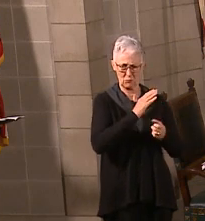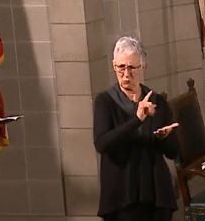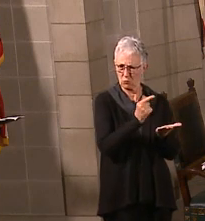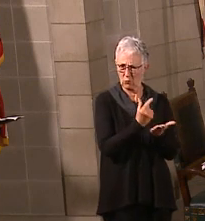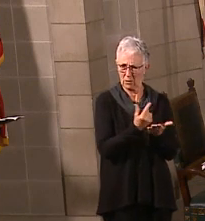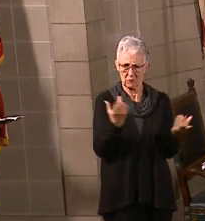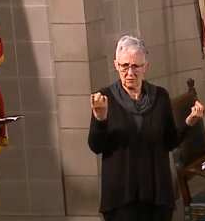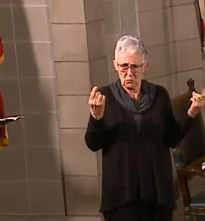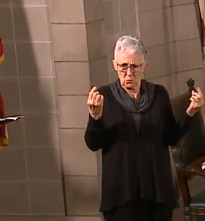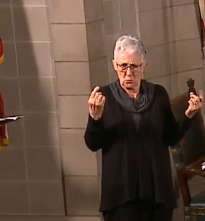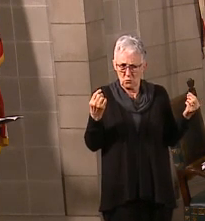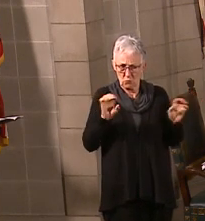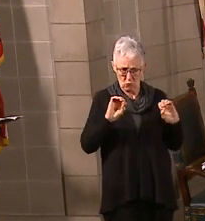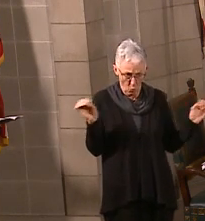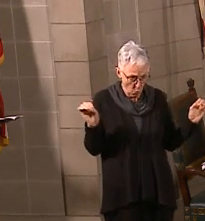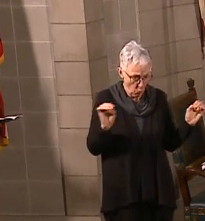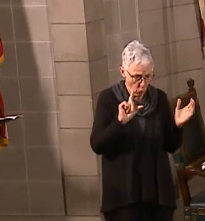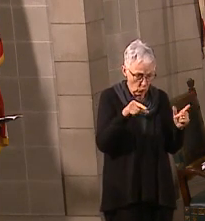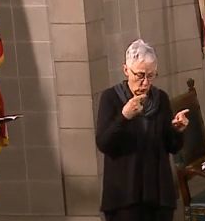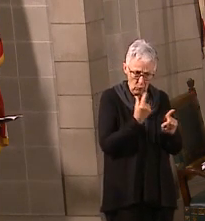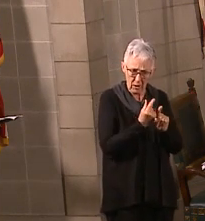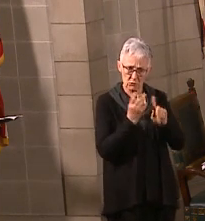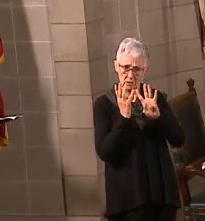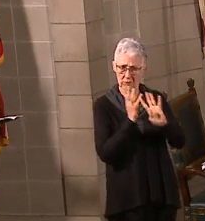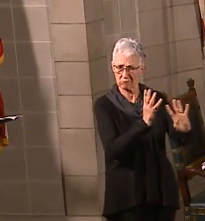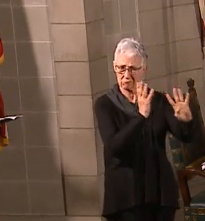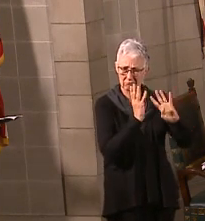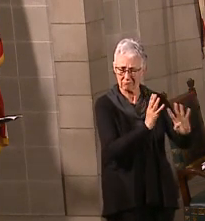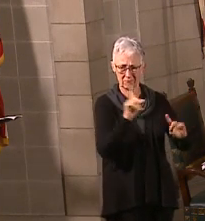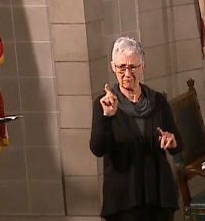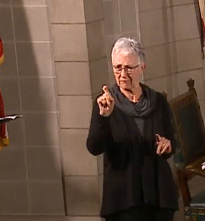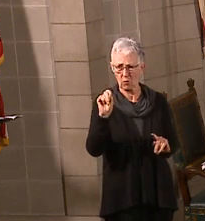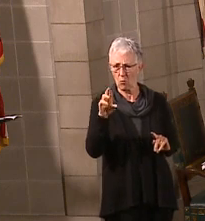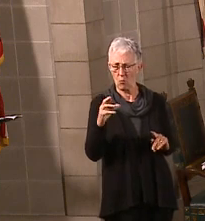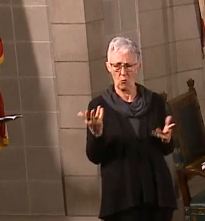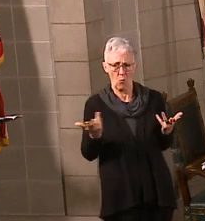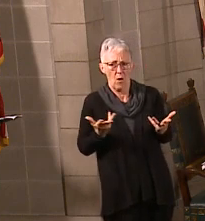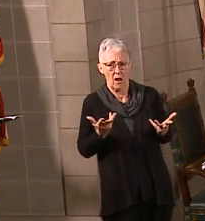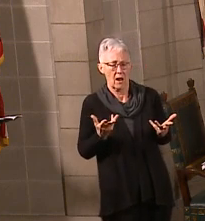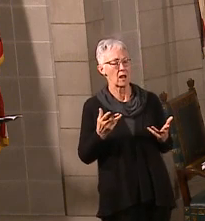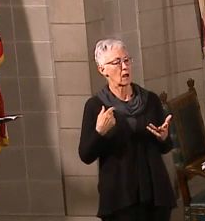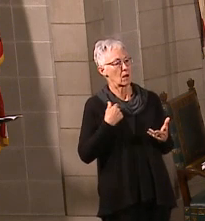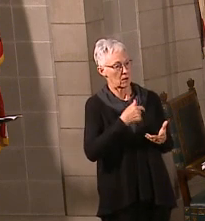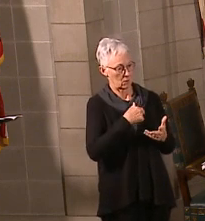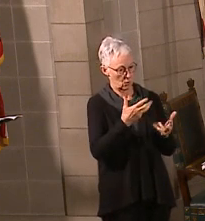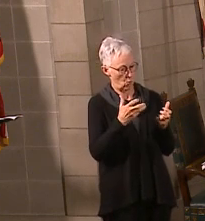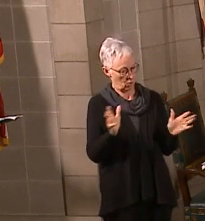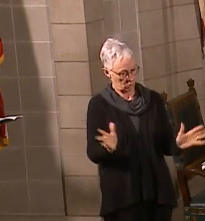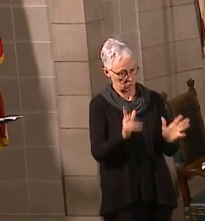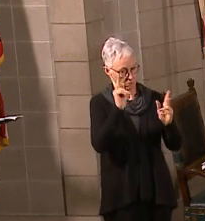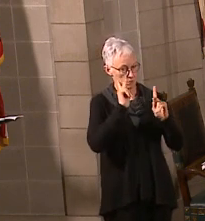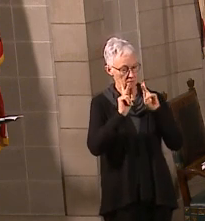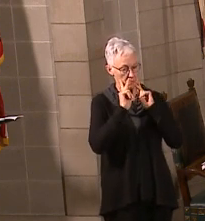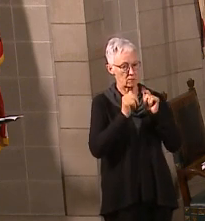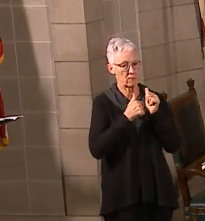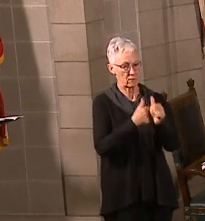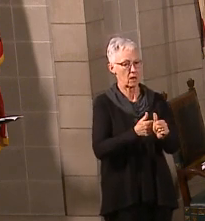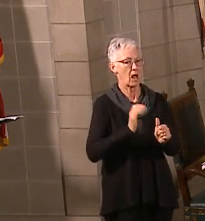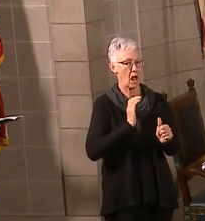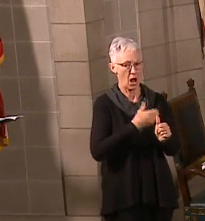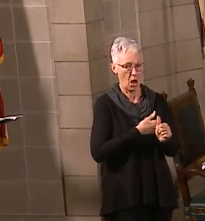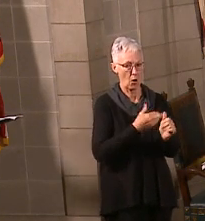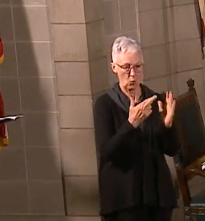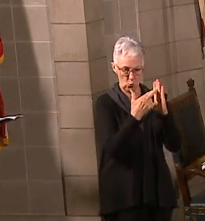things with regard to schools. You know, we want people to continue to remember our social distancing guidelines. You know, for example,